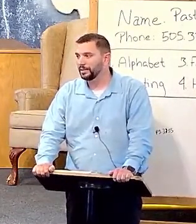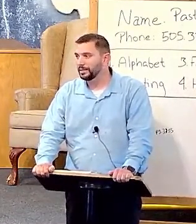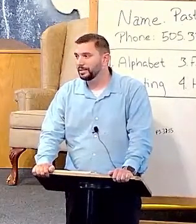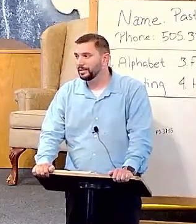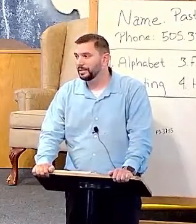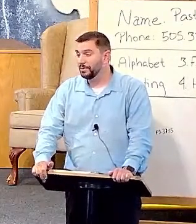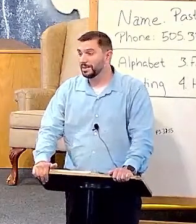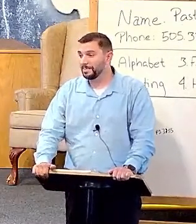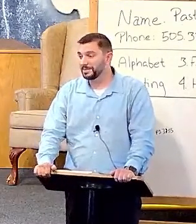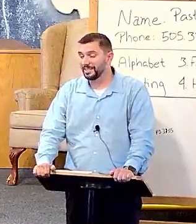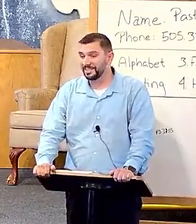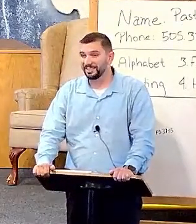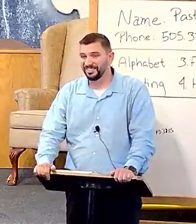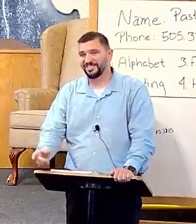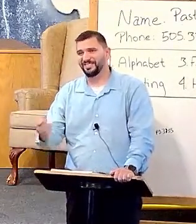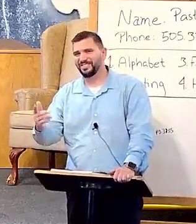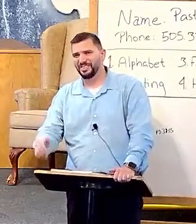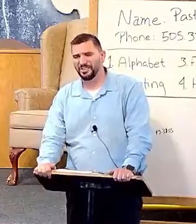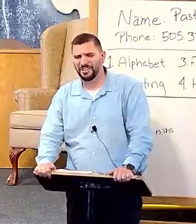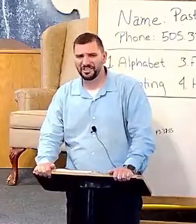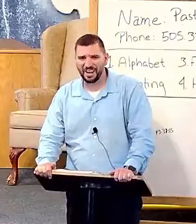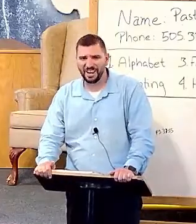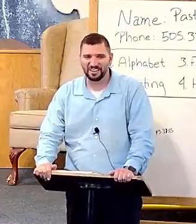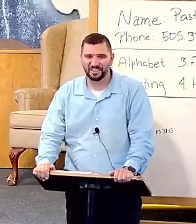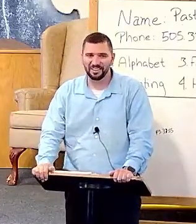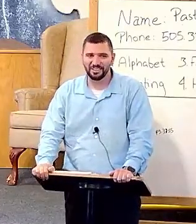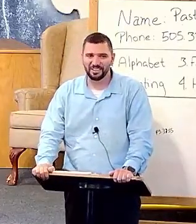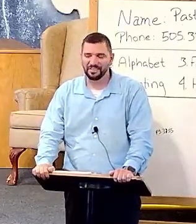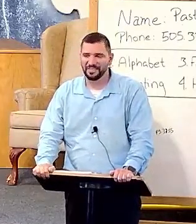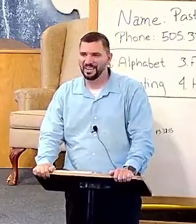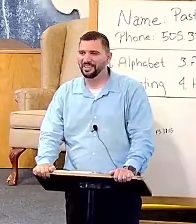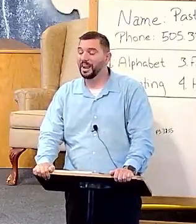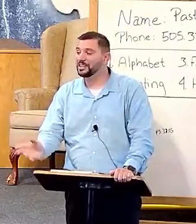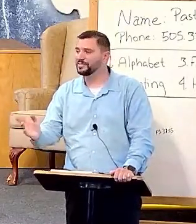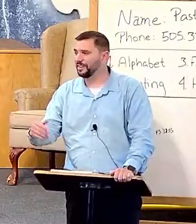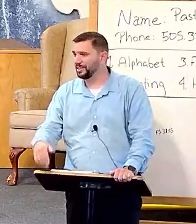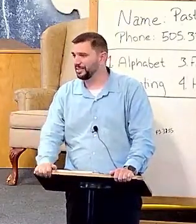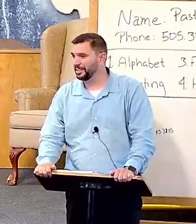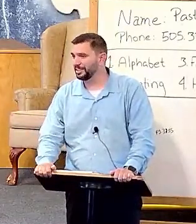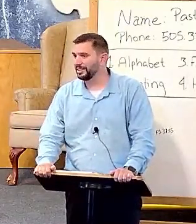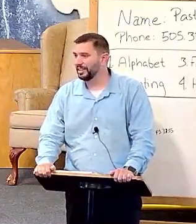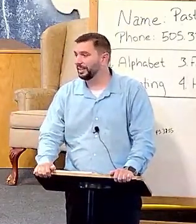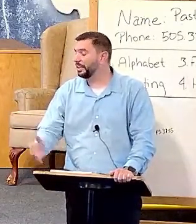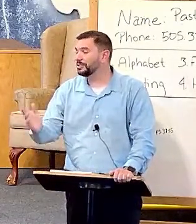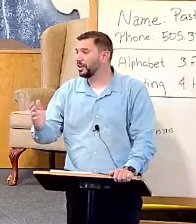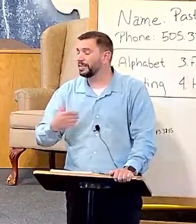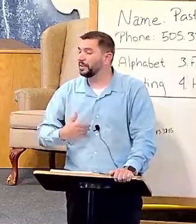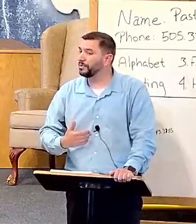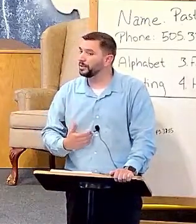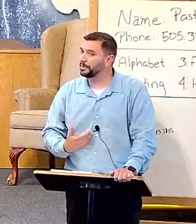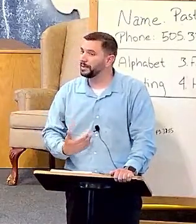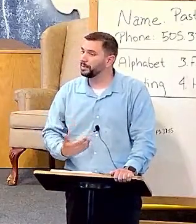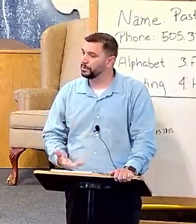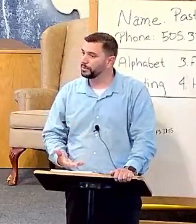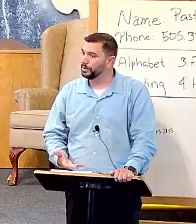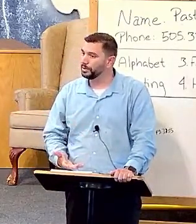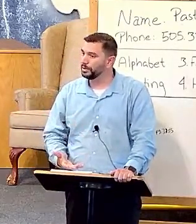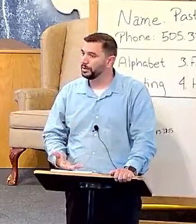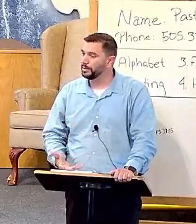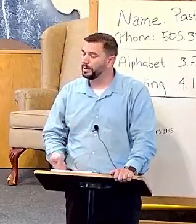and you walk up, they'll tell you, who did your hair? Man, your hair is funny looking. And they'll tell you, and they don't think they're being rude, because they